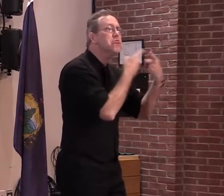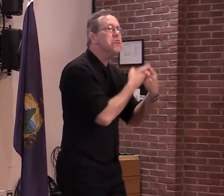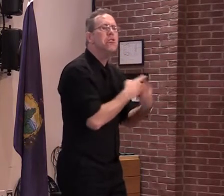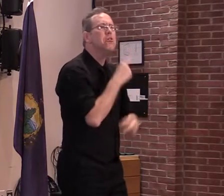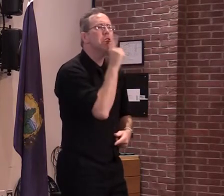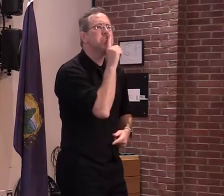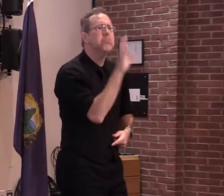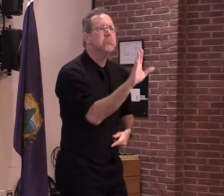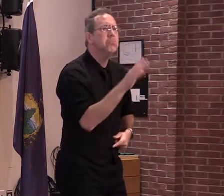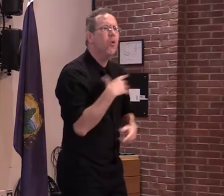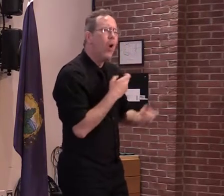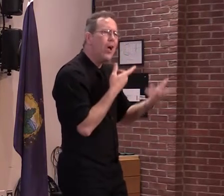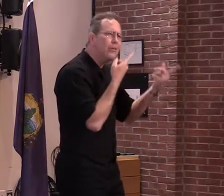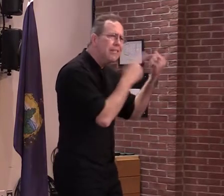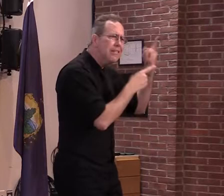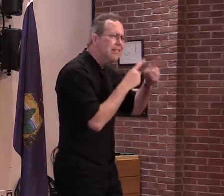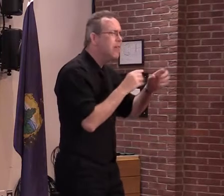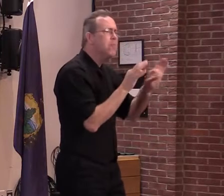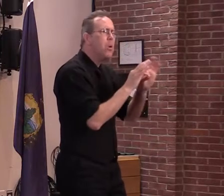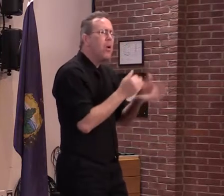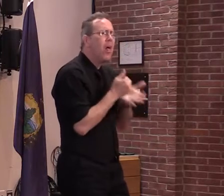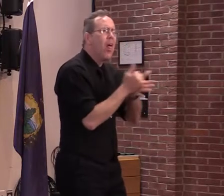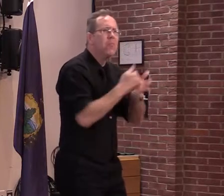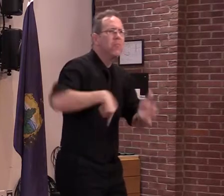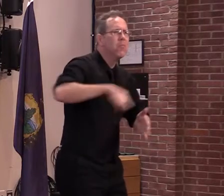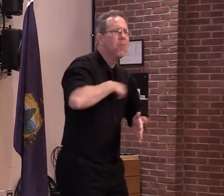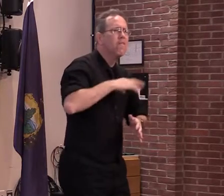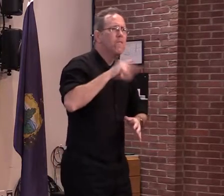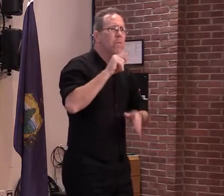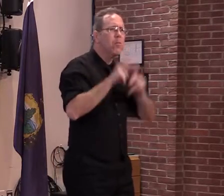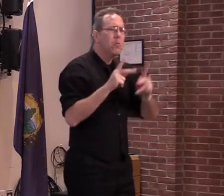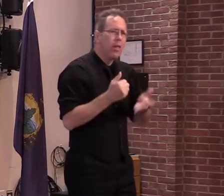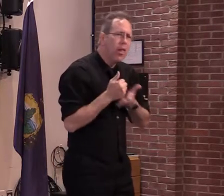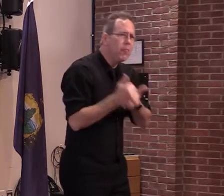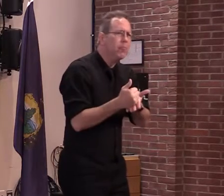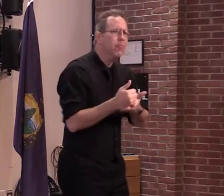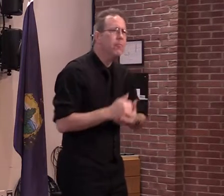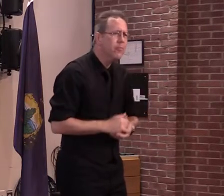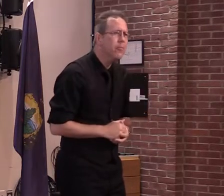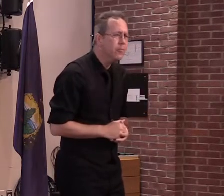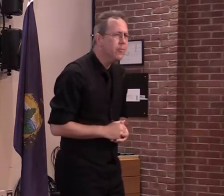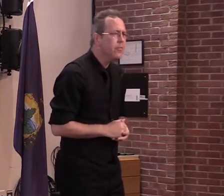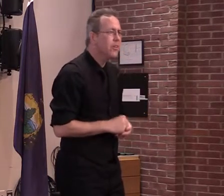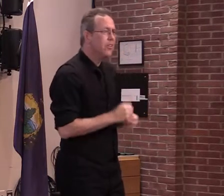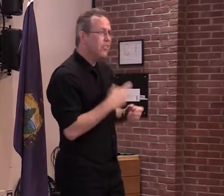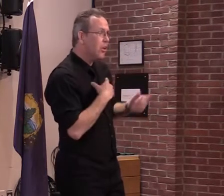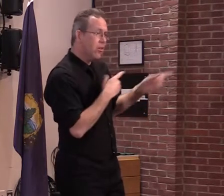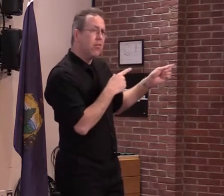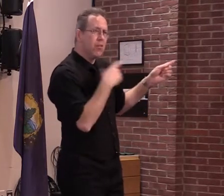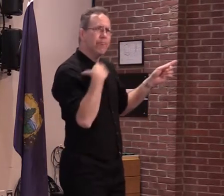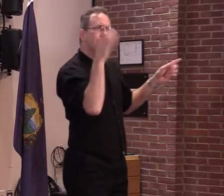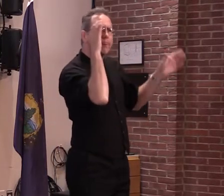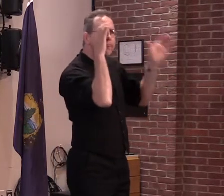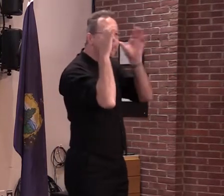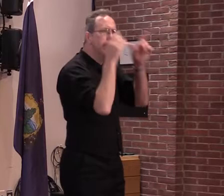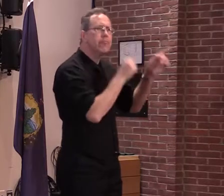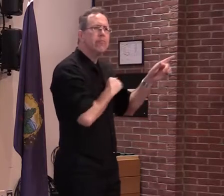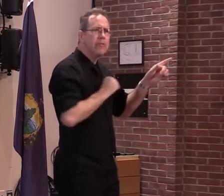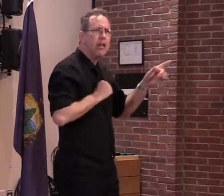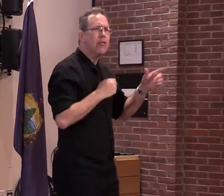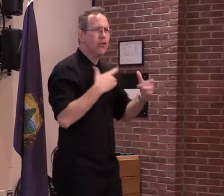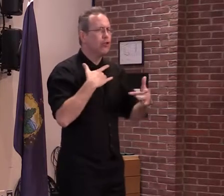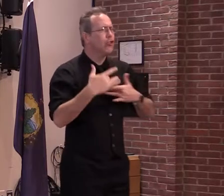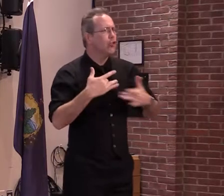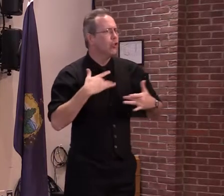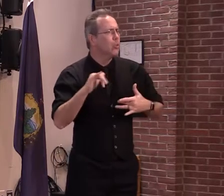of this budget. And I know legislators care too. I heard in Senate Appropriations yesterday,